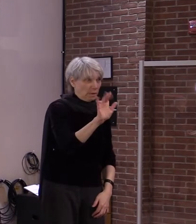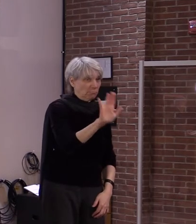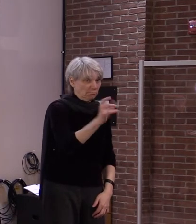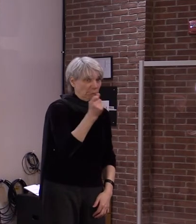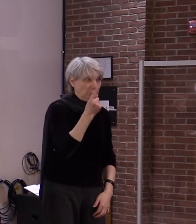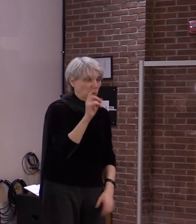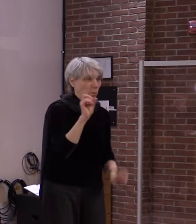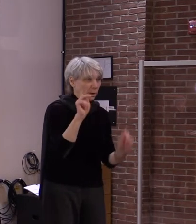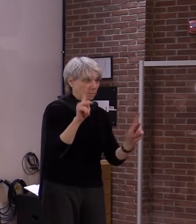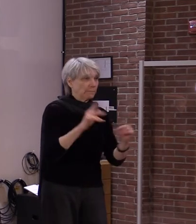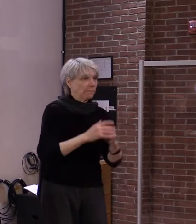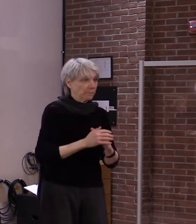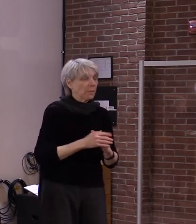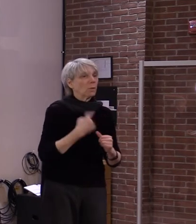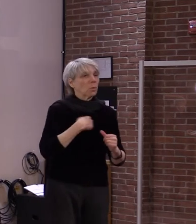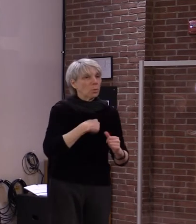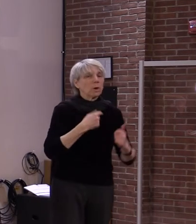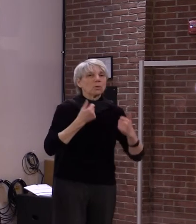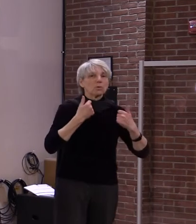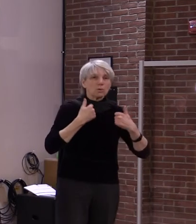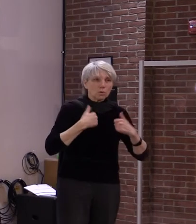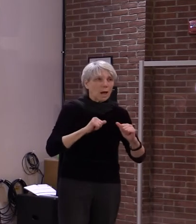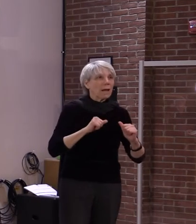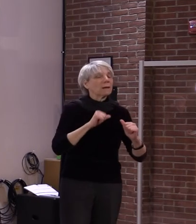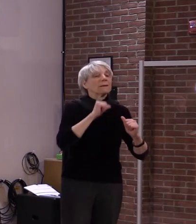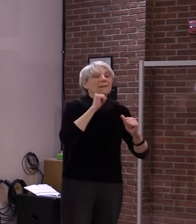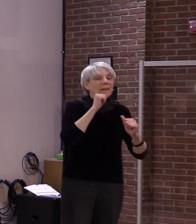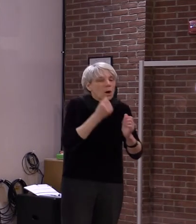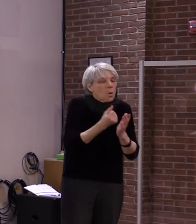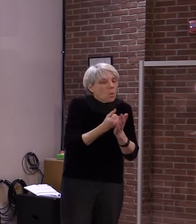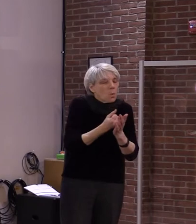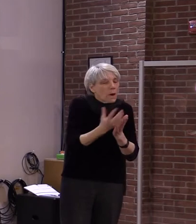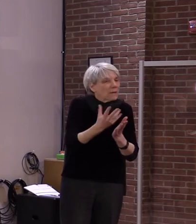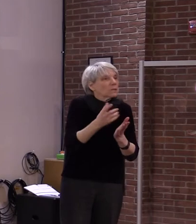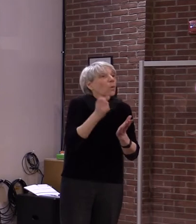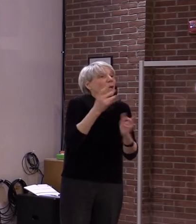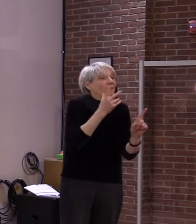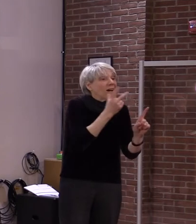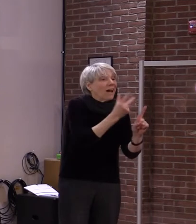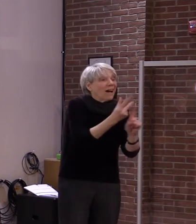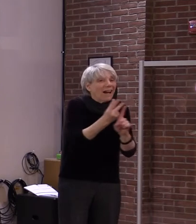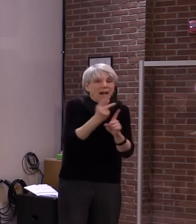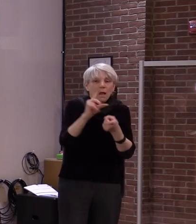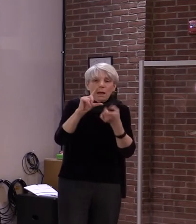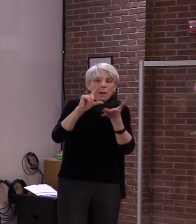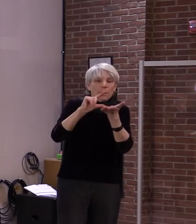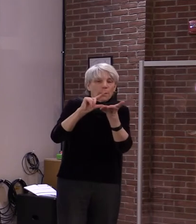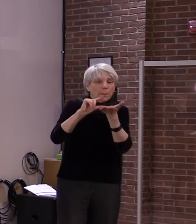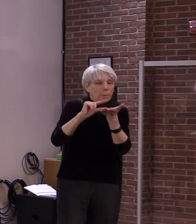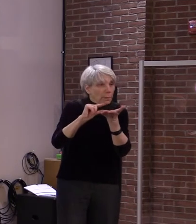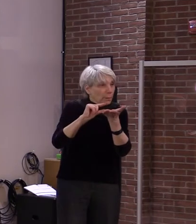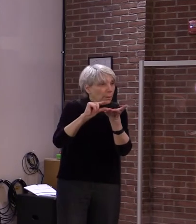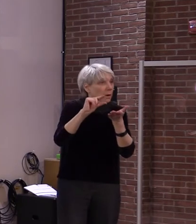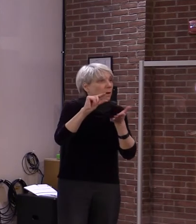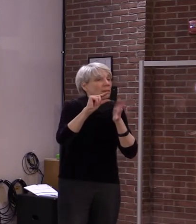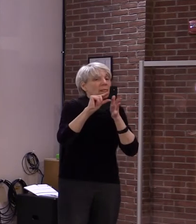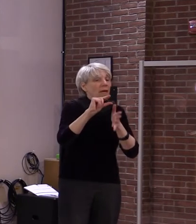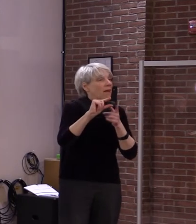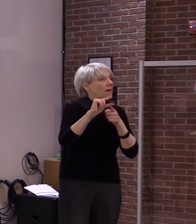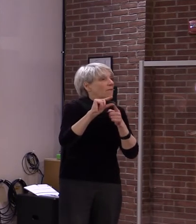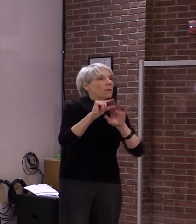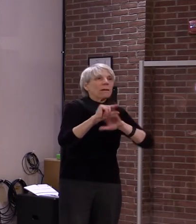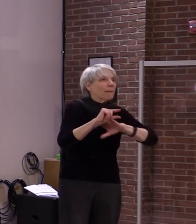for we are striving to prevent wasted doses in the vaccination program so here is how we are doing